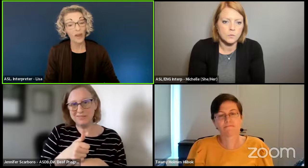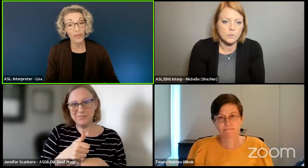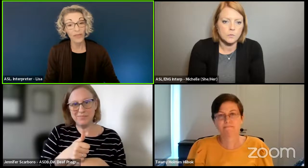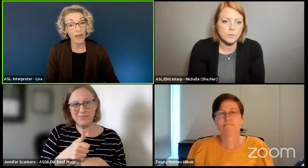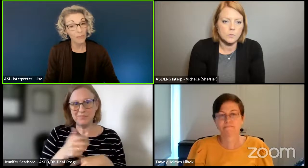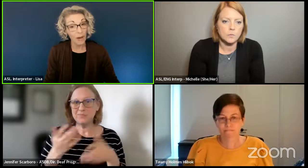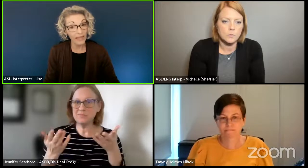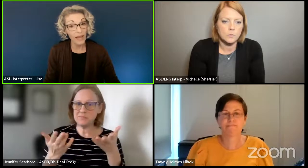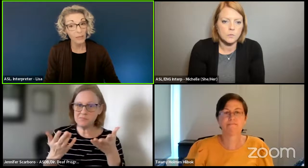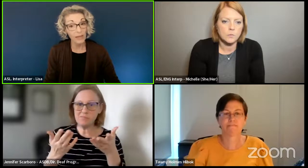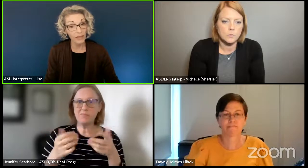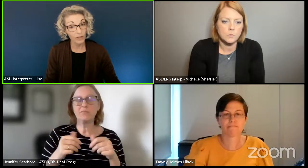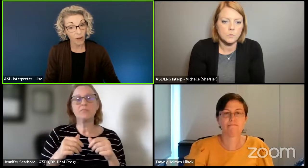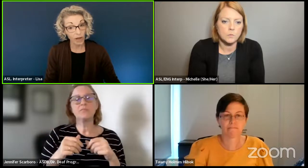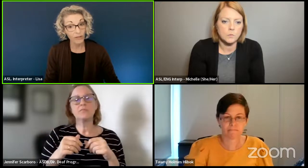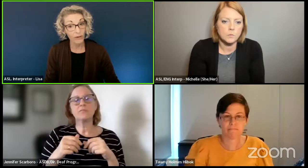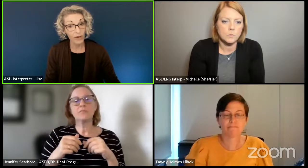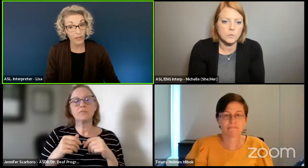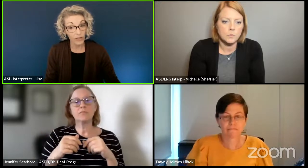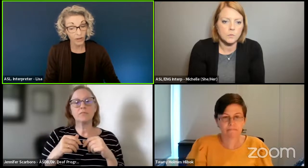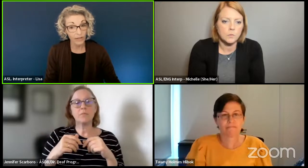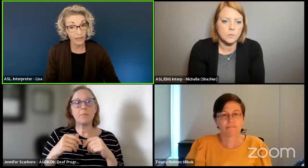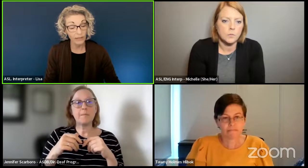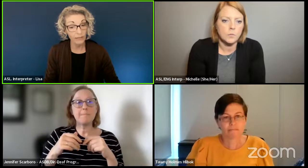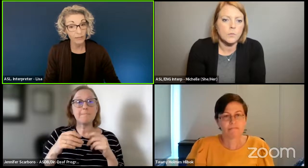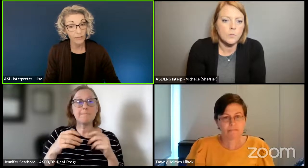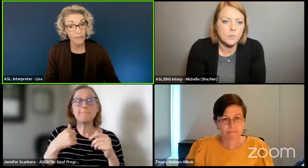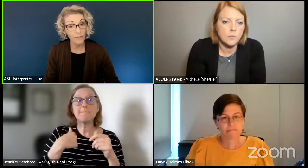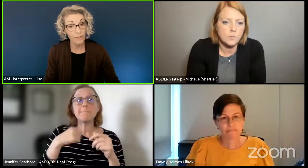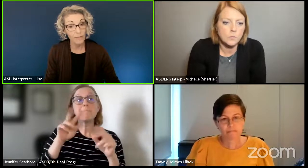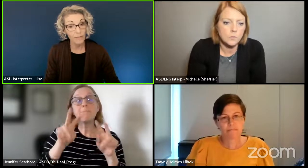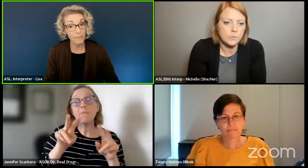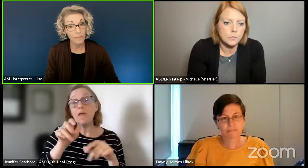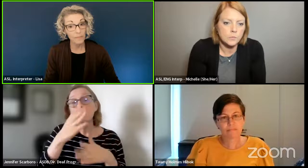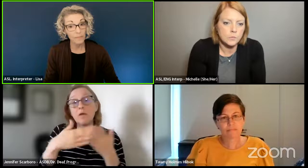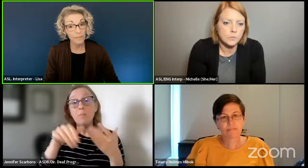We thought that that might not be a good model for Arizona.